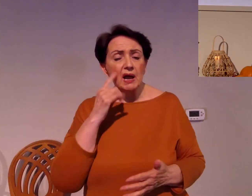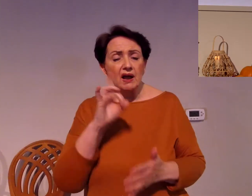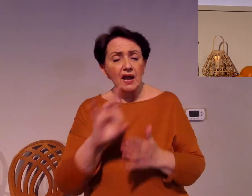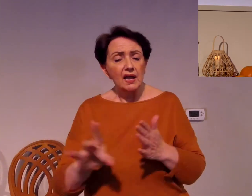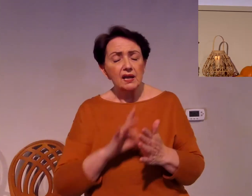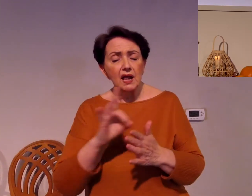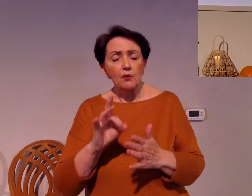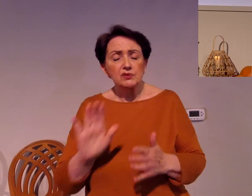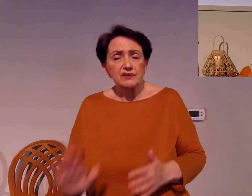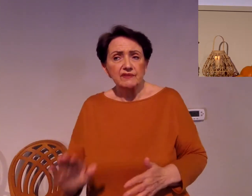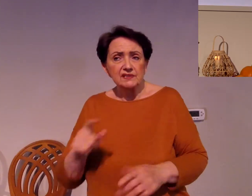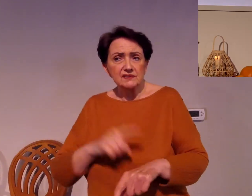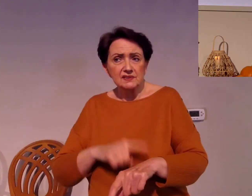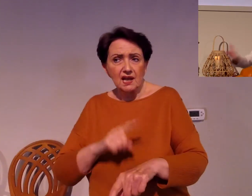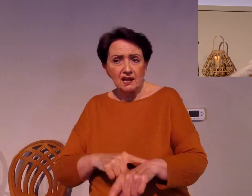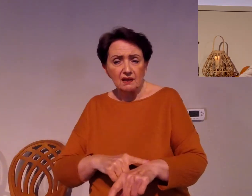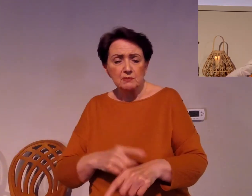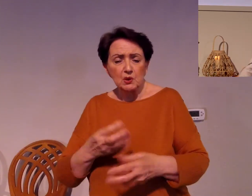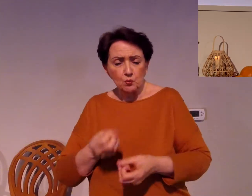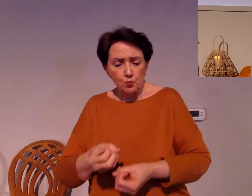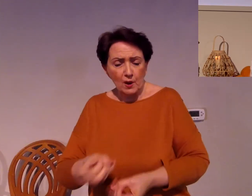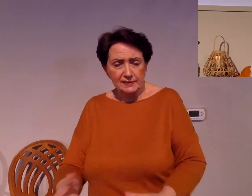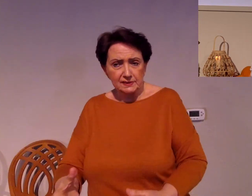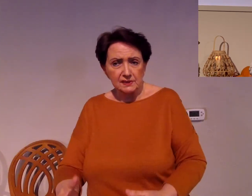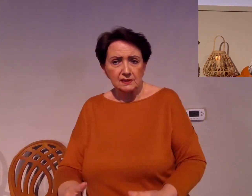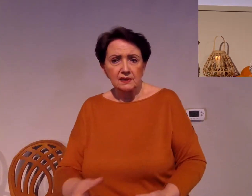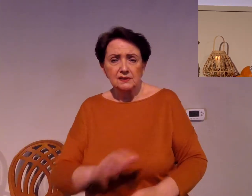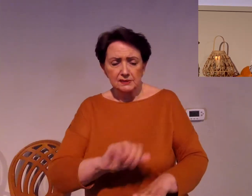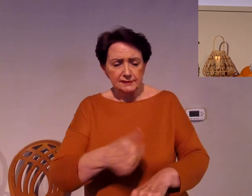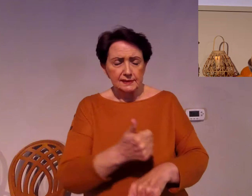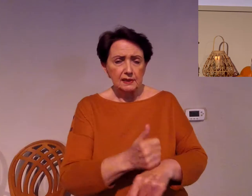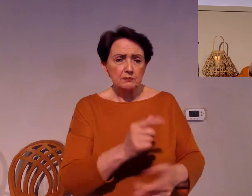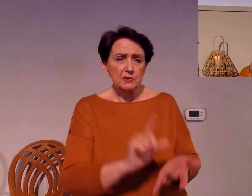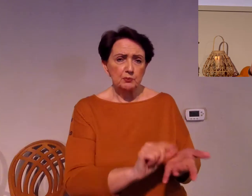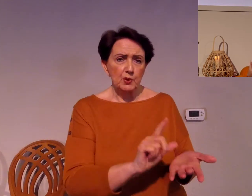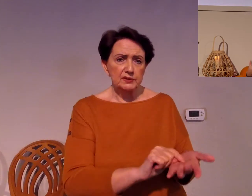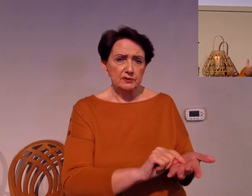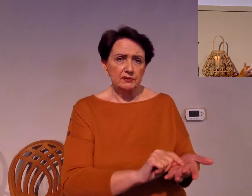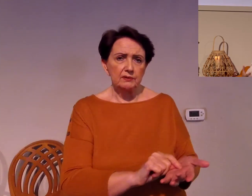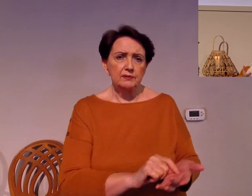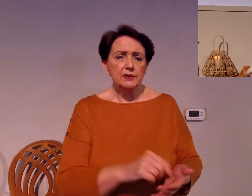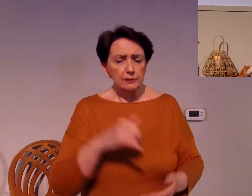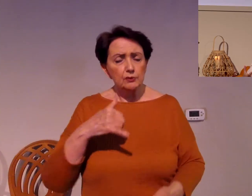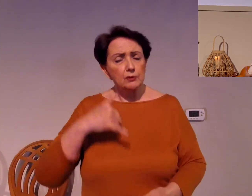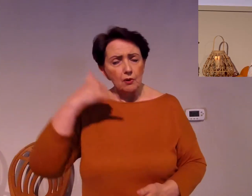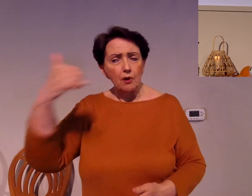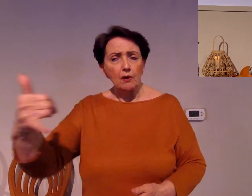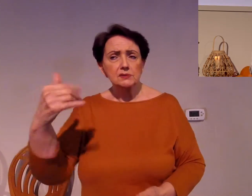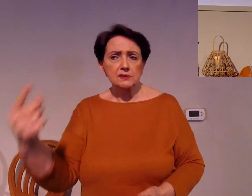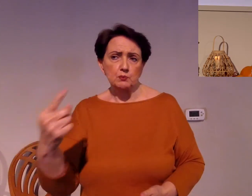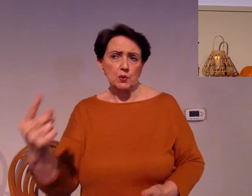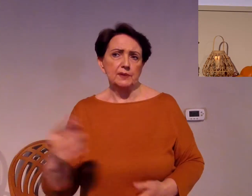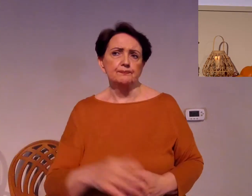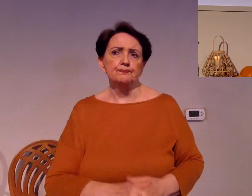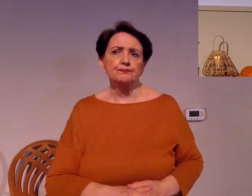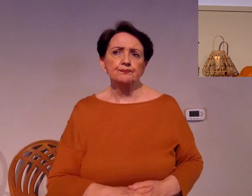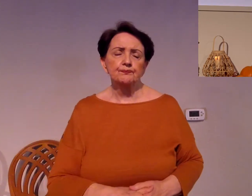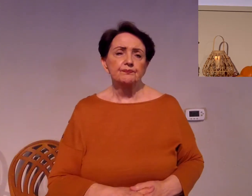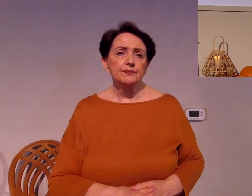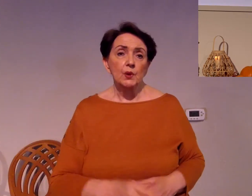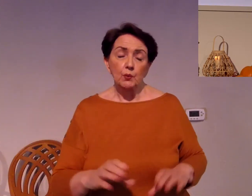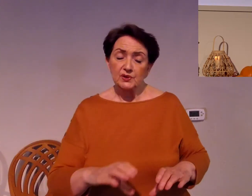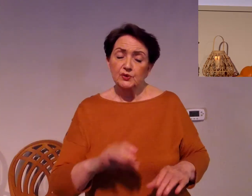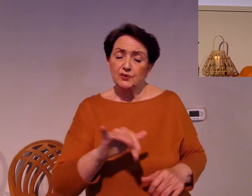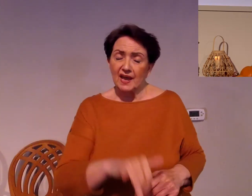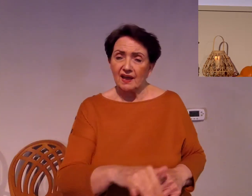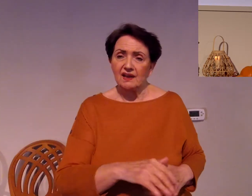money to hire someone to come out to install the printer and move on. And we do that a lot, don't we? Okay, so it doesn't mean